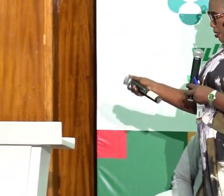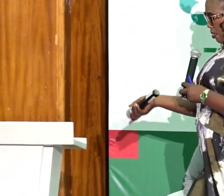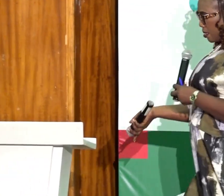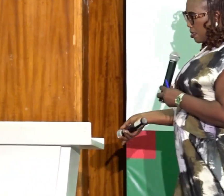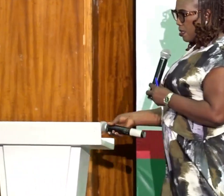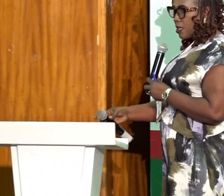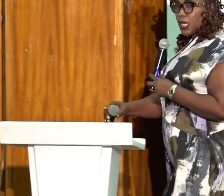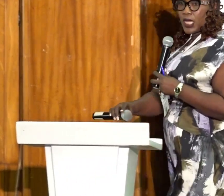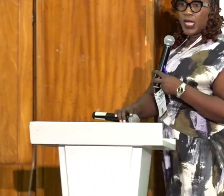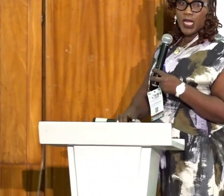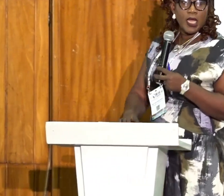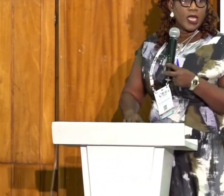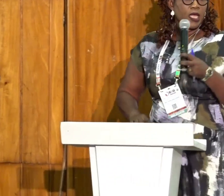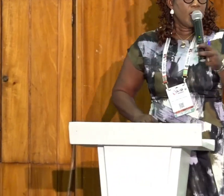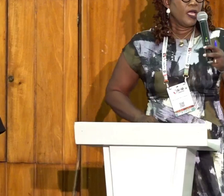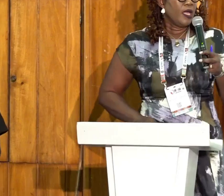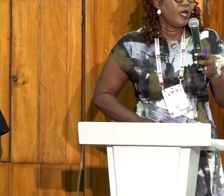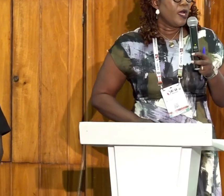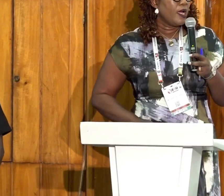Okay.